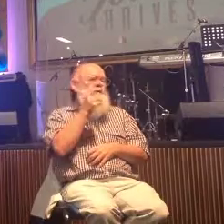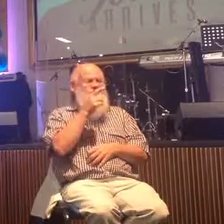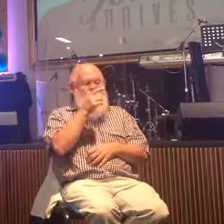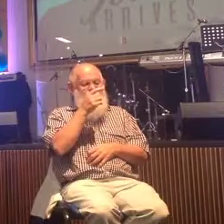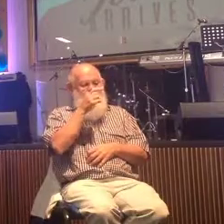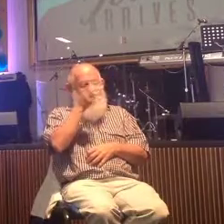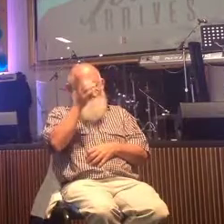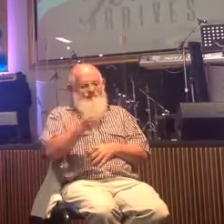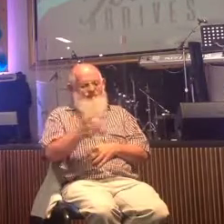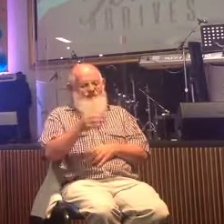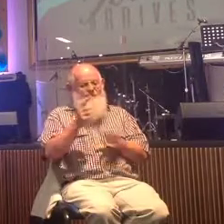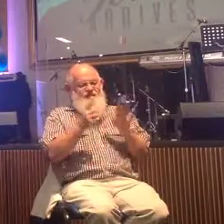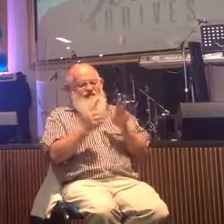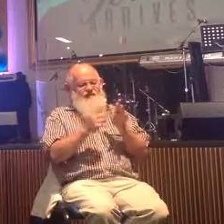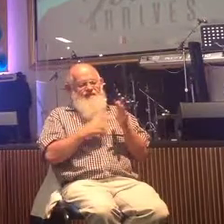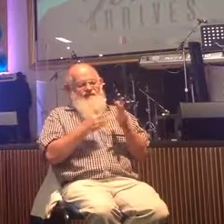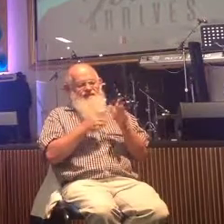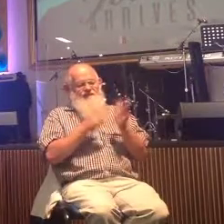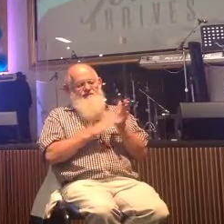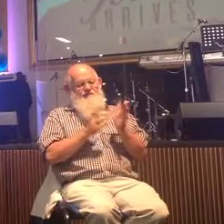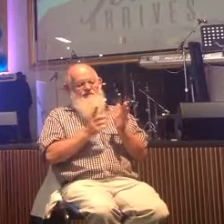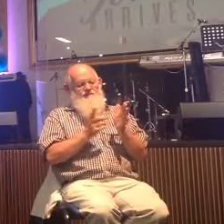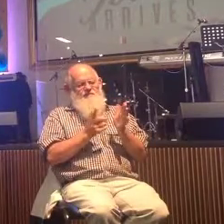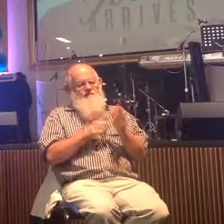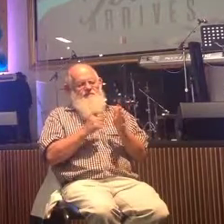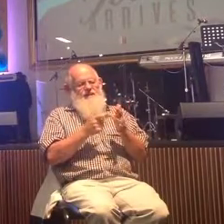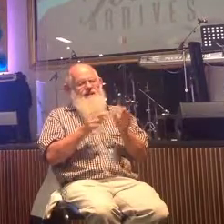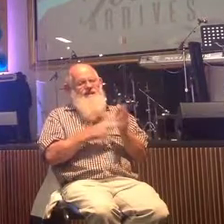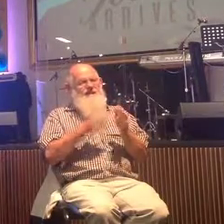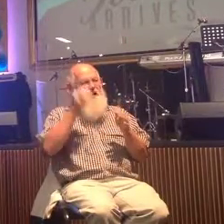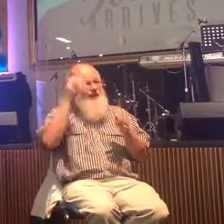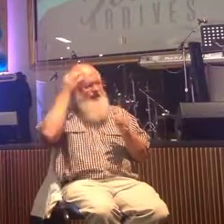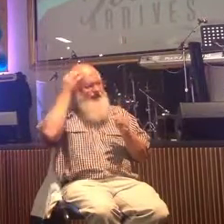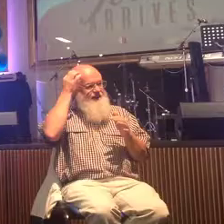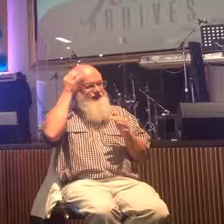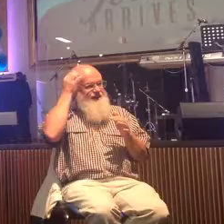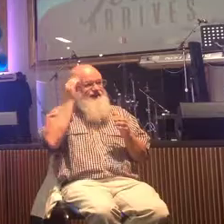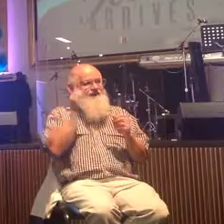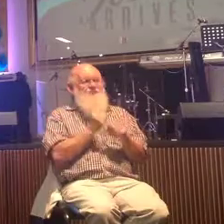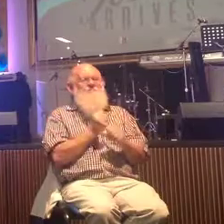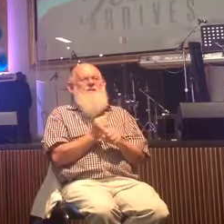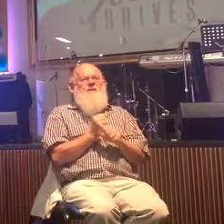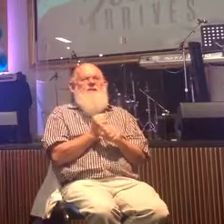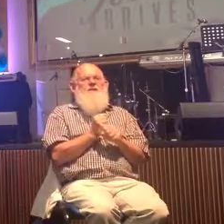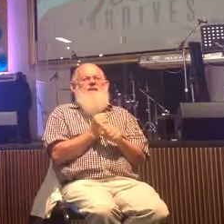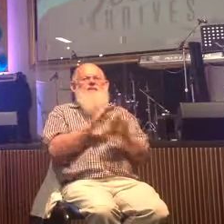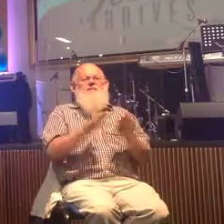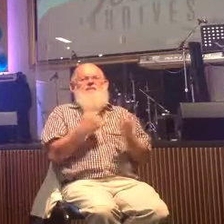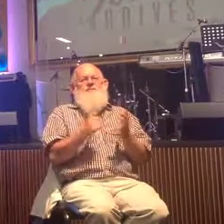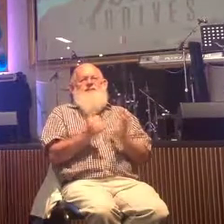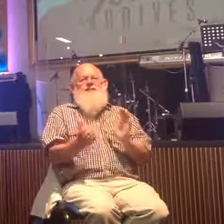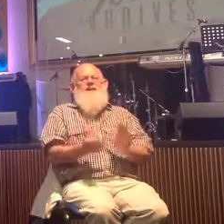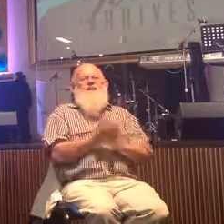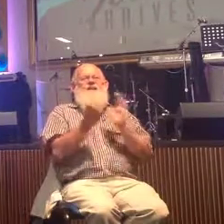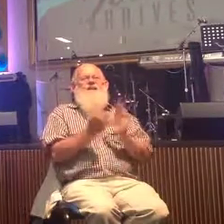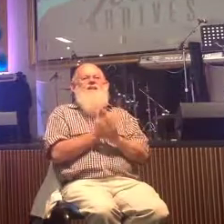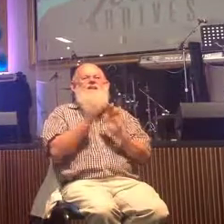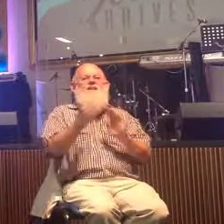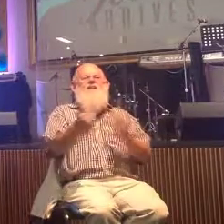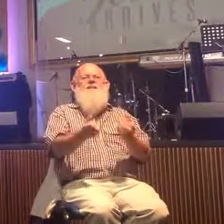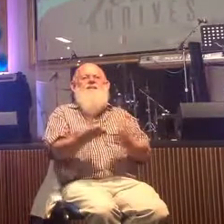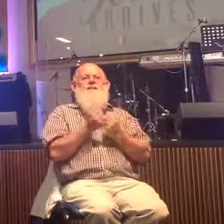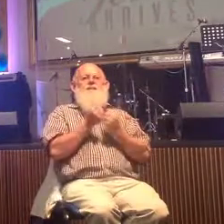hair, and Dr. Chock could create an incredible sense of euphoria among the kids because Dr. Chock brought with him